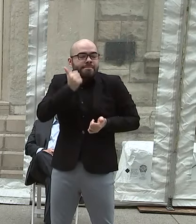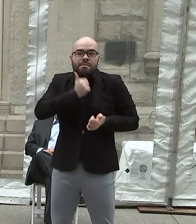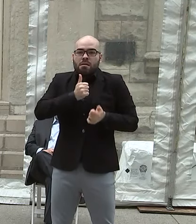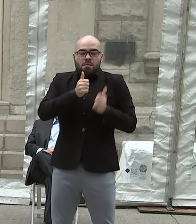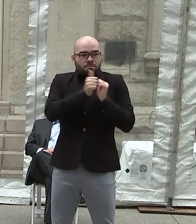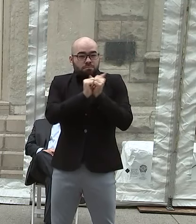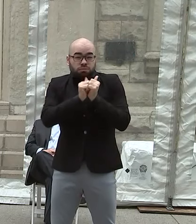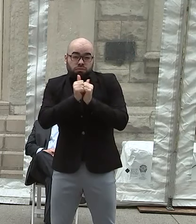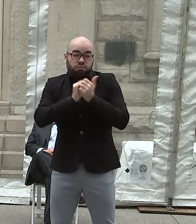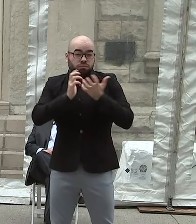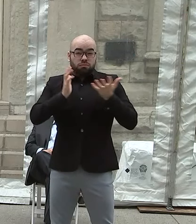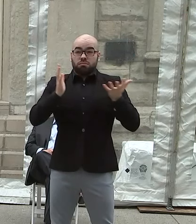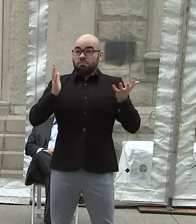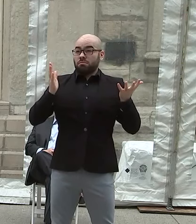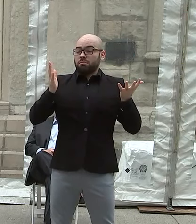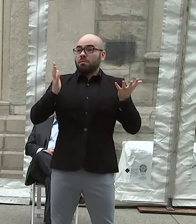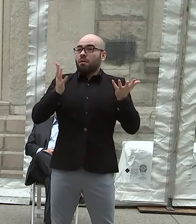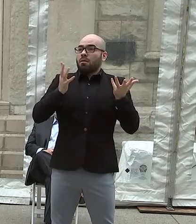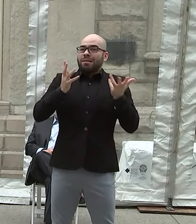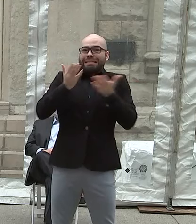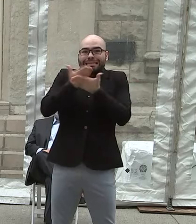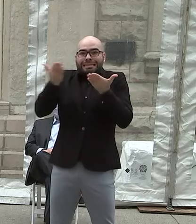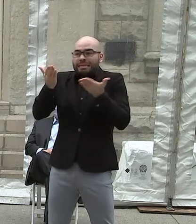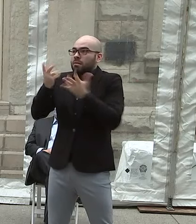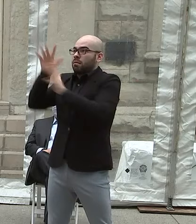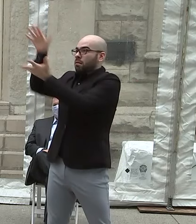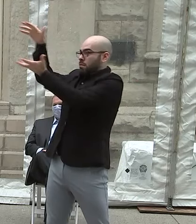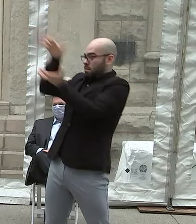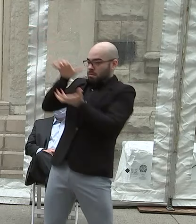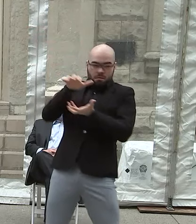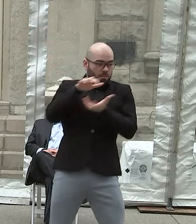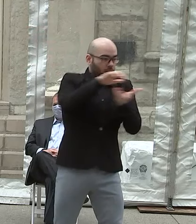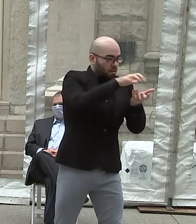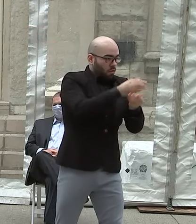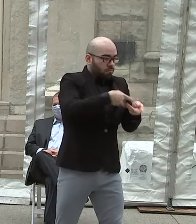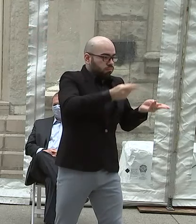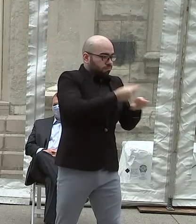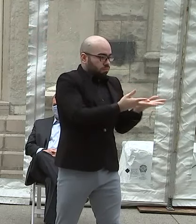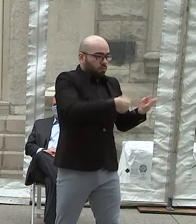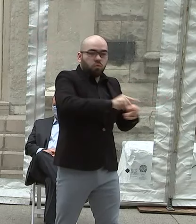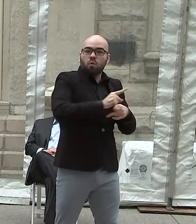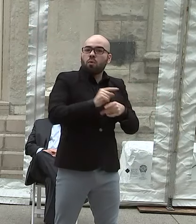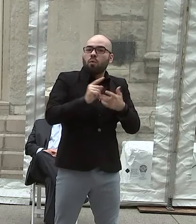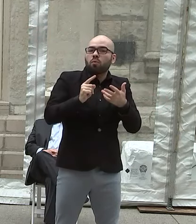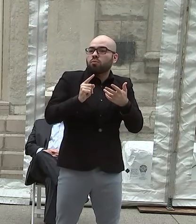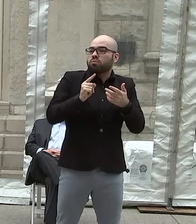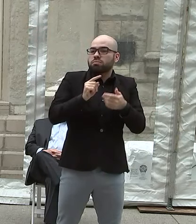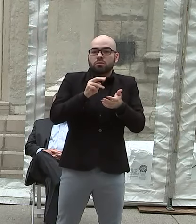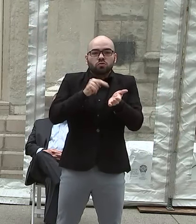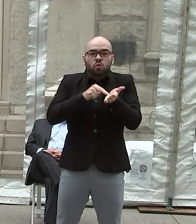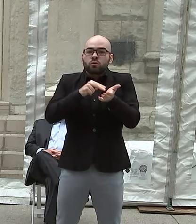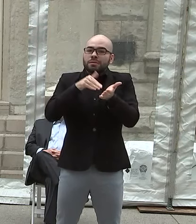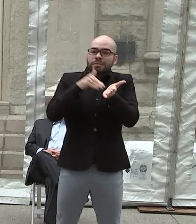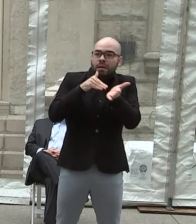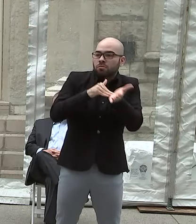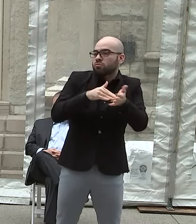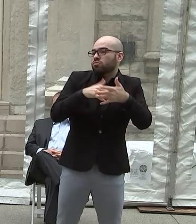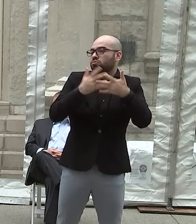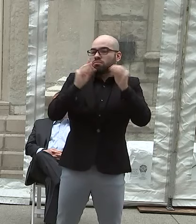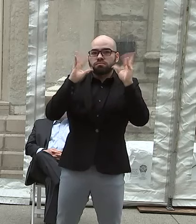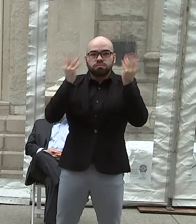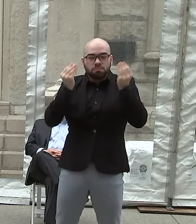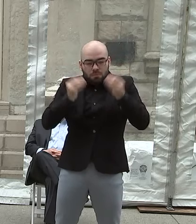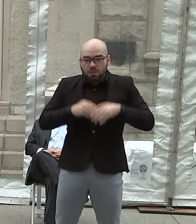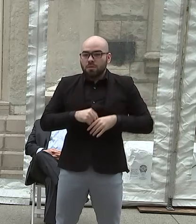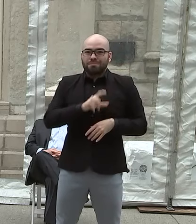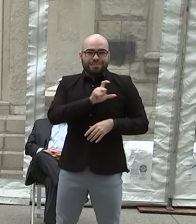competing for not just the supplies for our healthcare workers and our first responders, but literally tests that we need to be